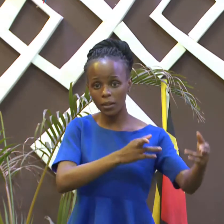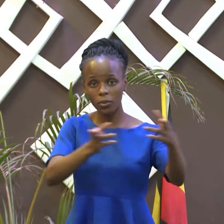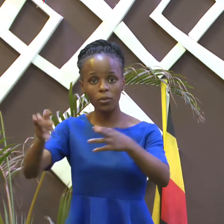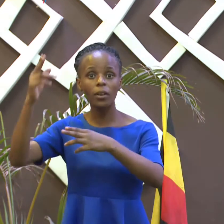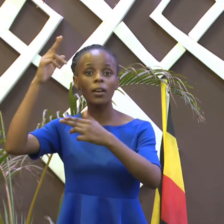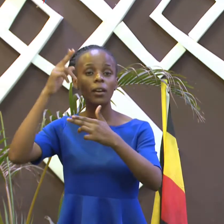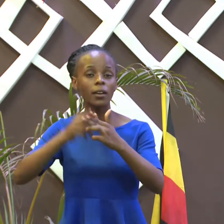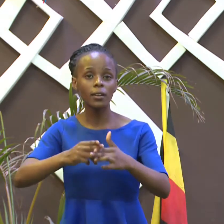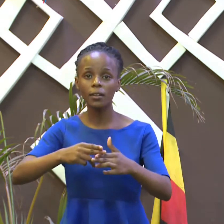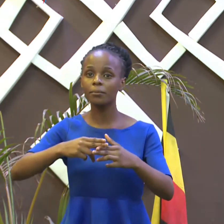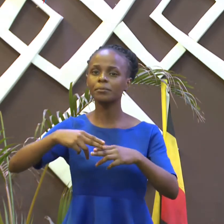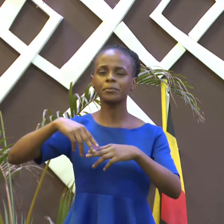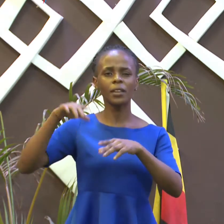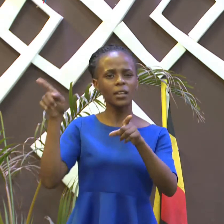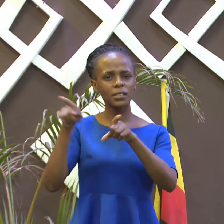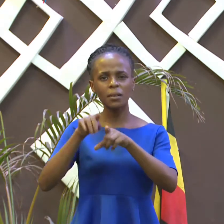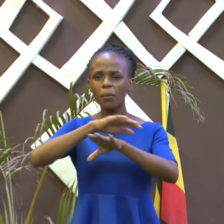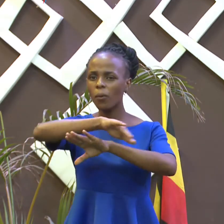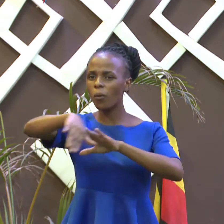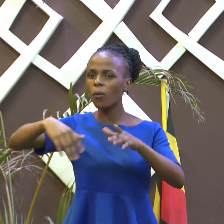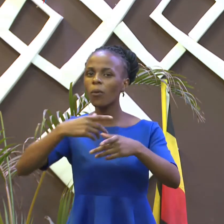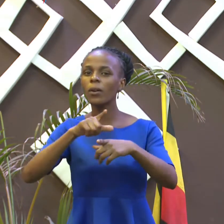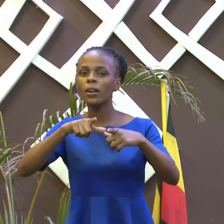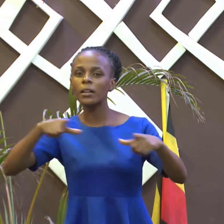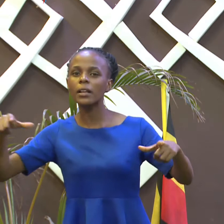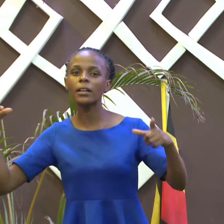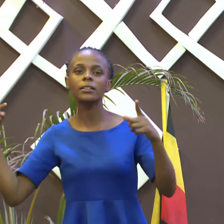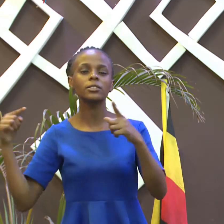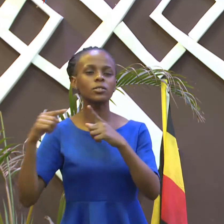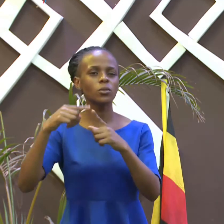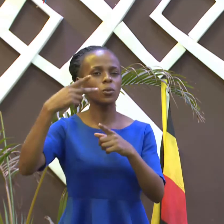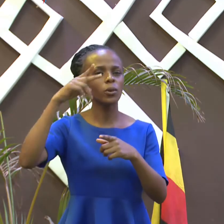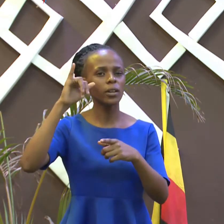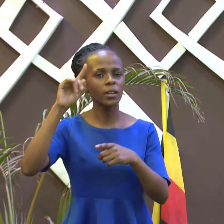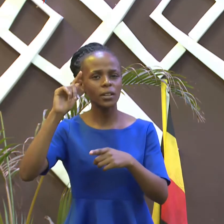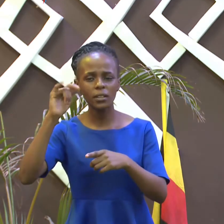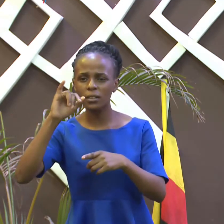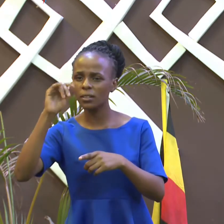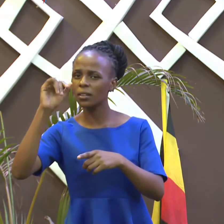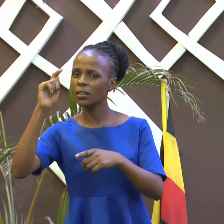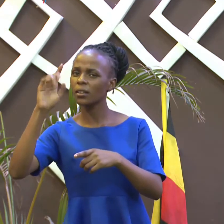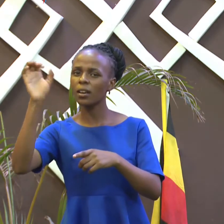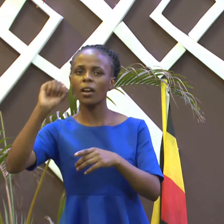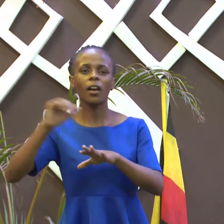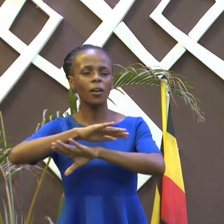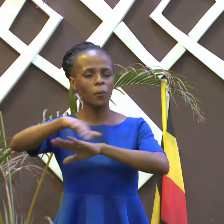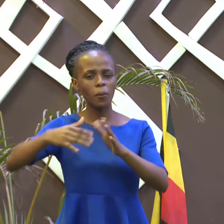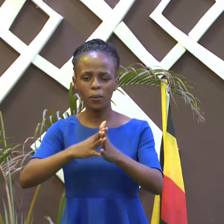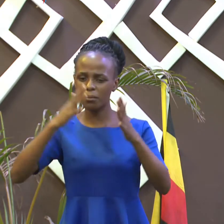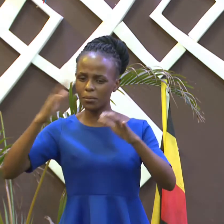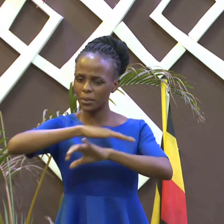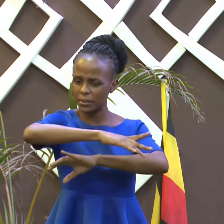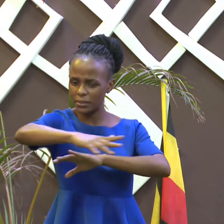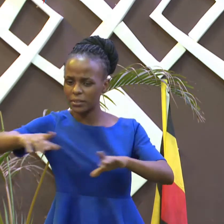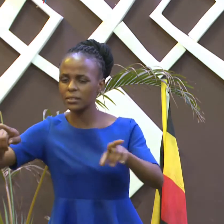Fulat ensi yonna ey'Abakiiti era n'okutuuka ku nnyanja ennene ku luuyi olw'ebugwanjuba we waliba